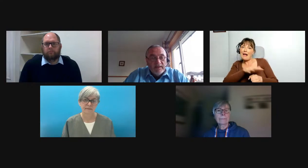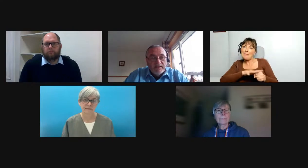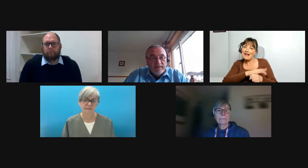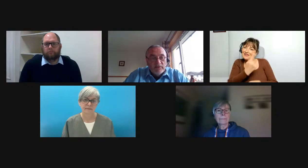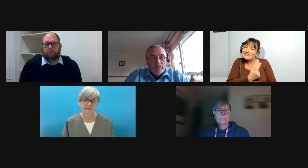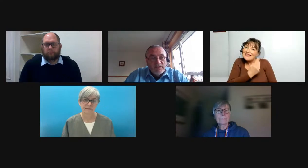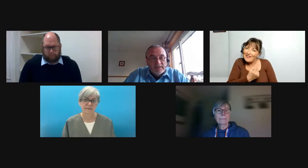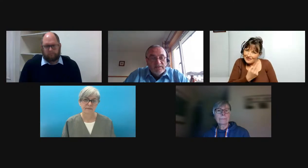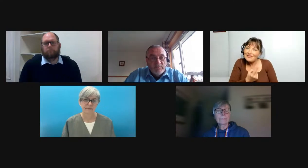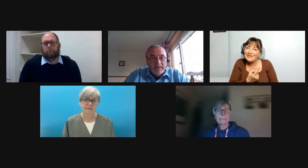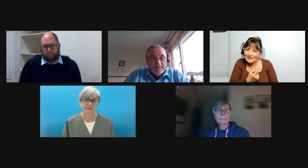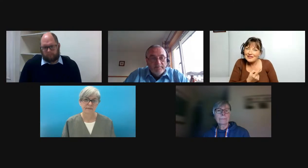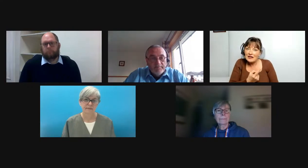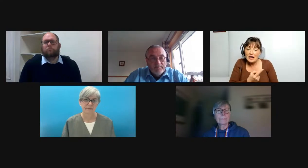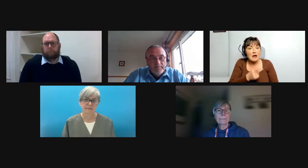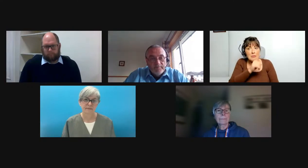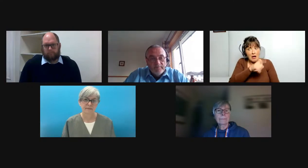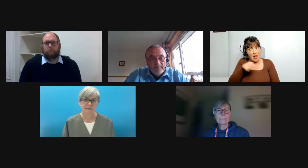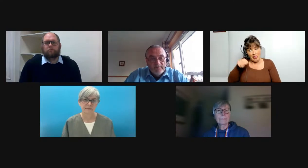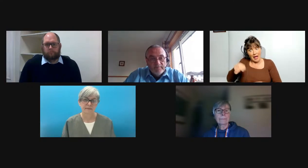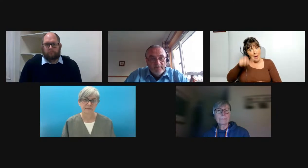following clinical decision making.